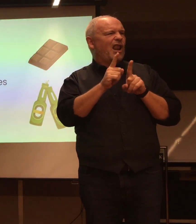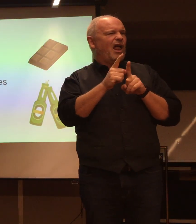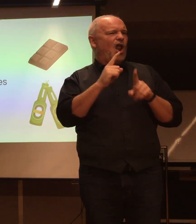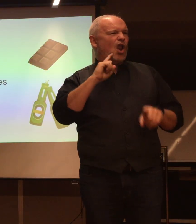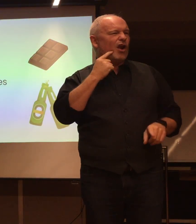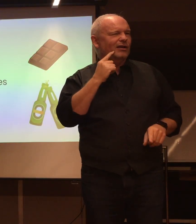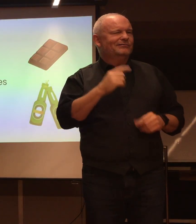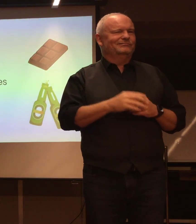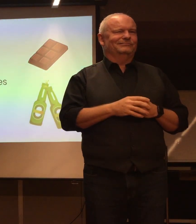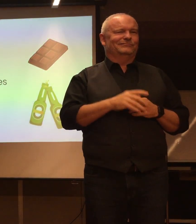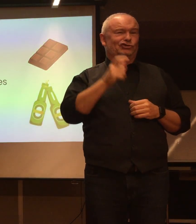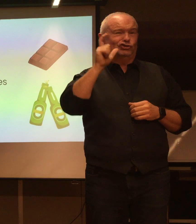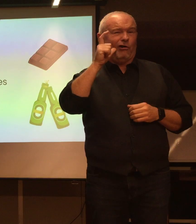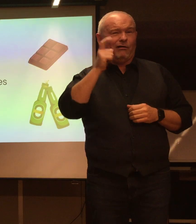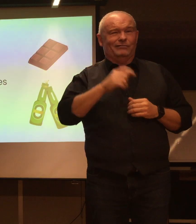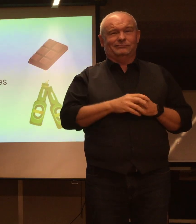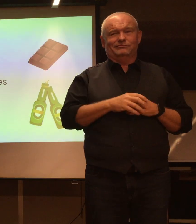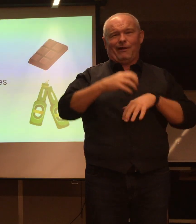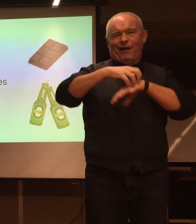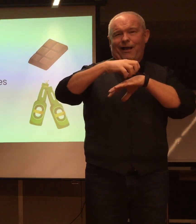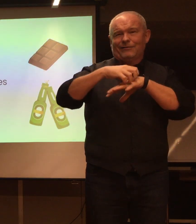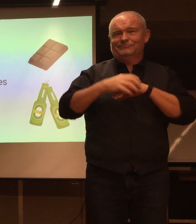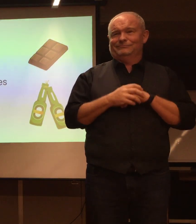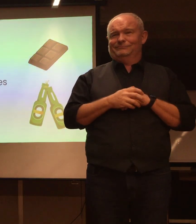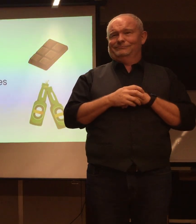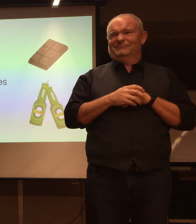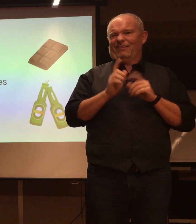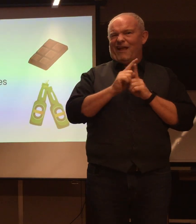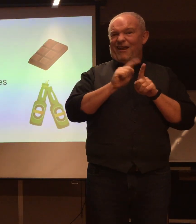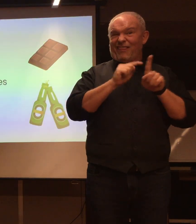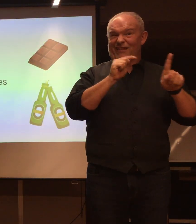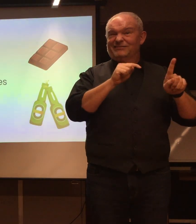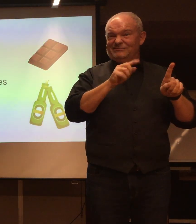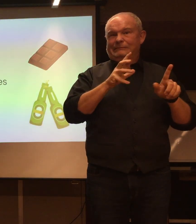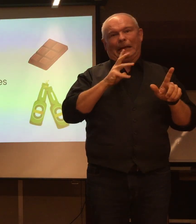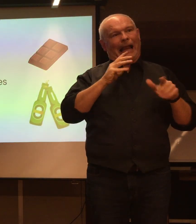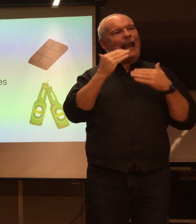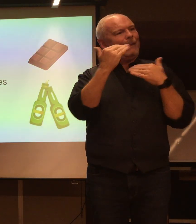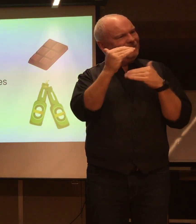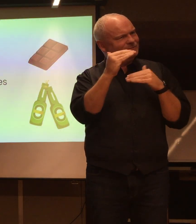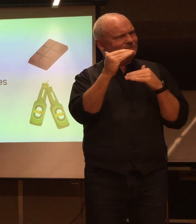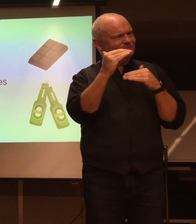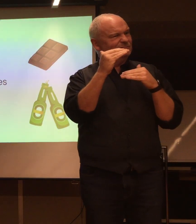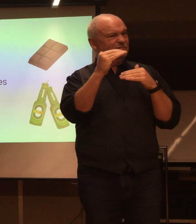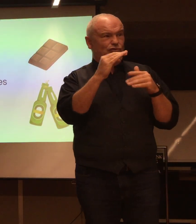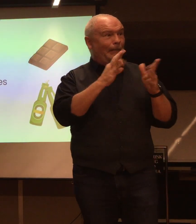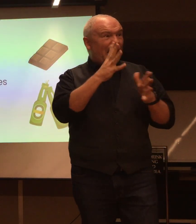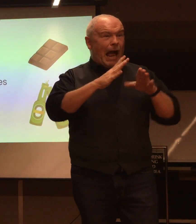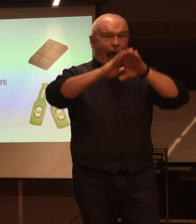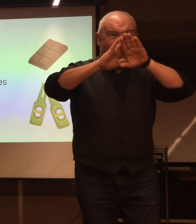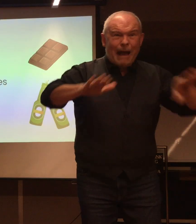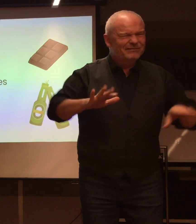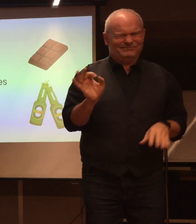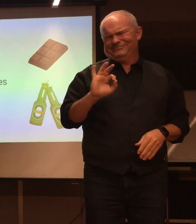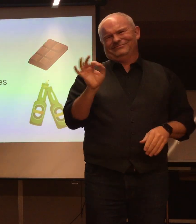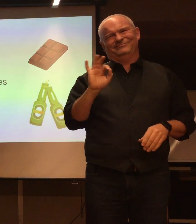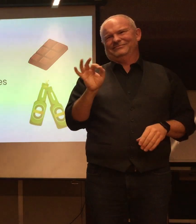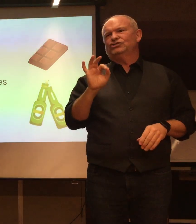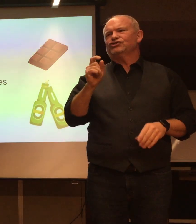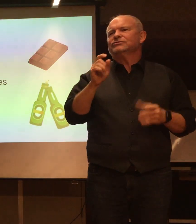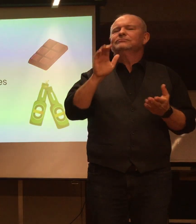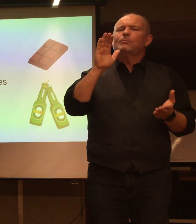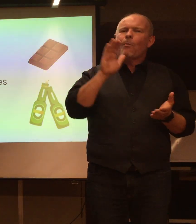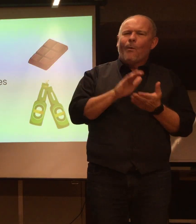like lollies, chocolates, cakes, things like that, you want to limit. Doesn't mean you can't have it, just in